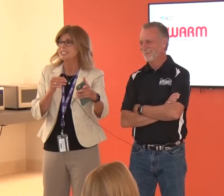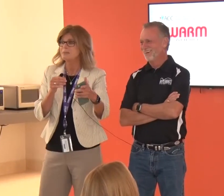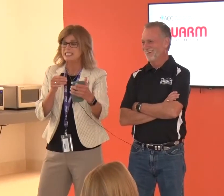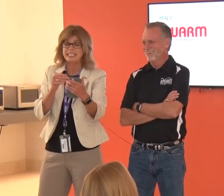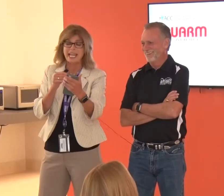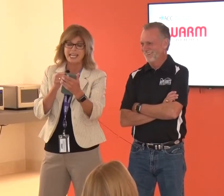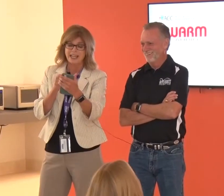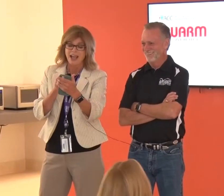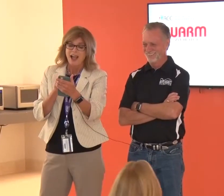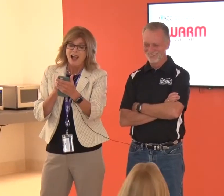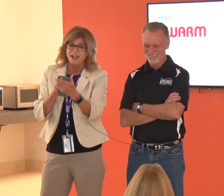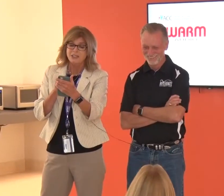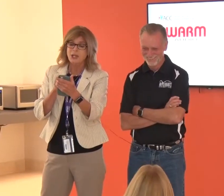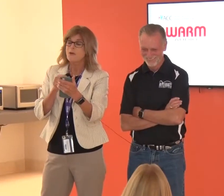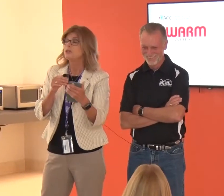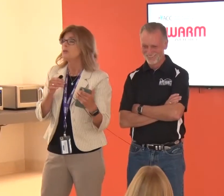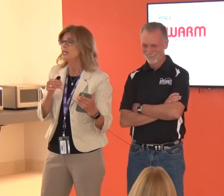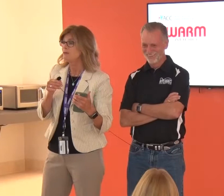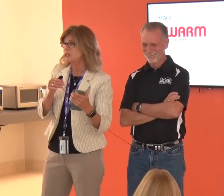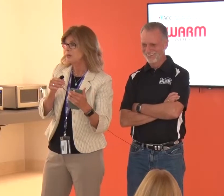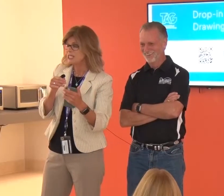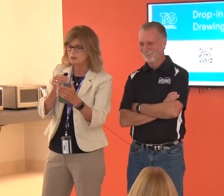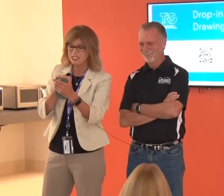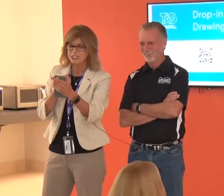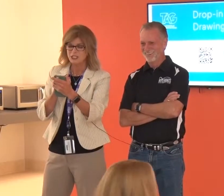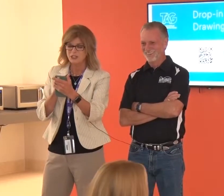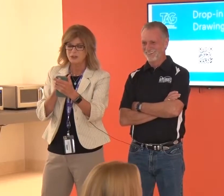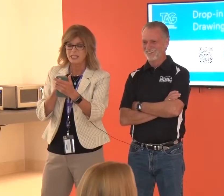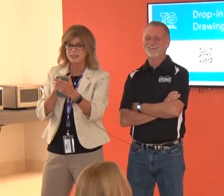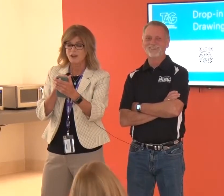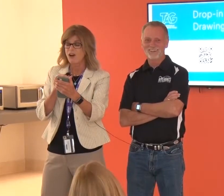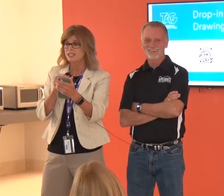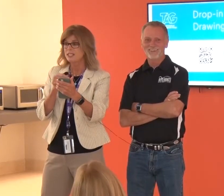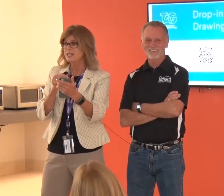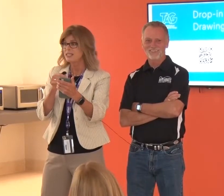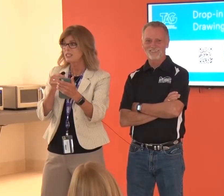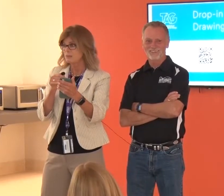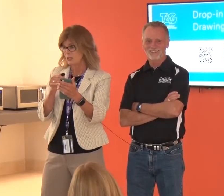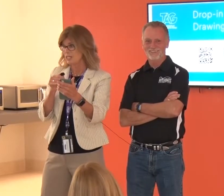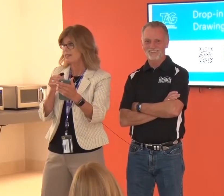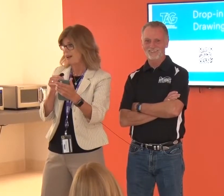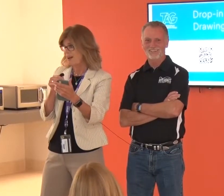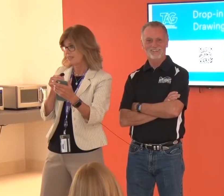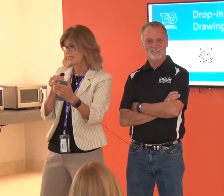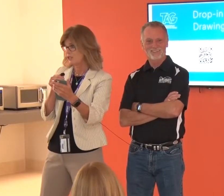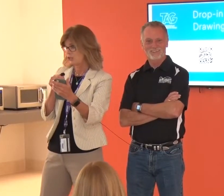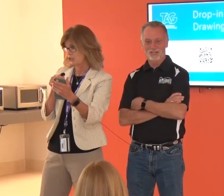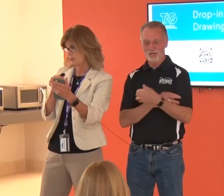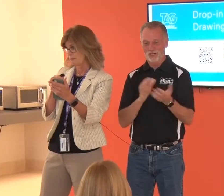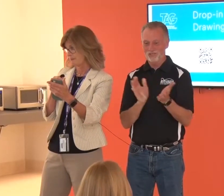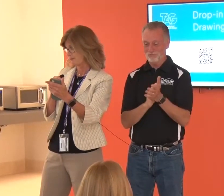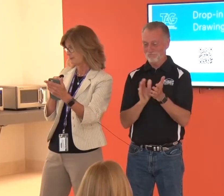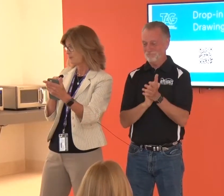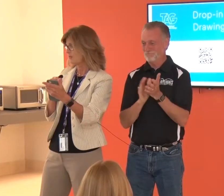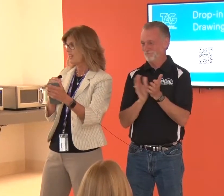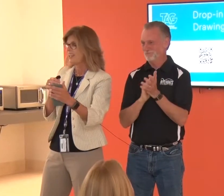She thinks I'm insane. So the winner for 2022 is Austin Community College.